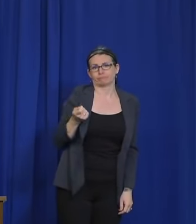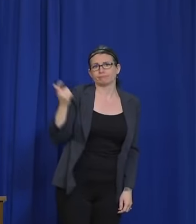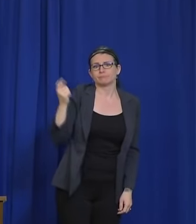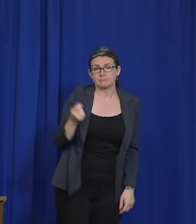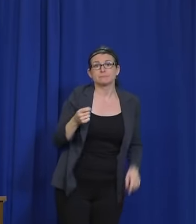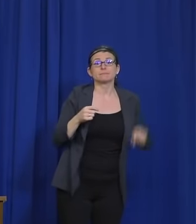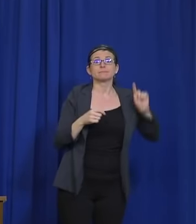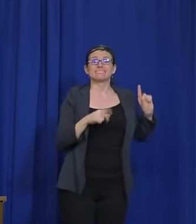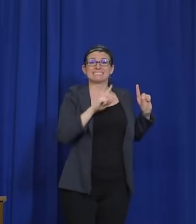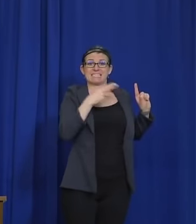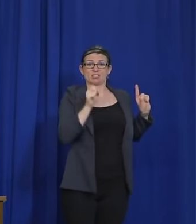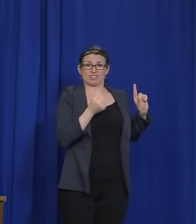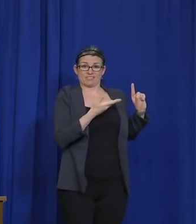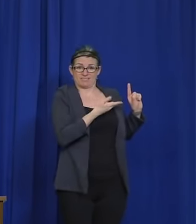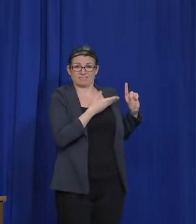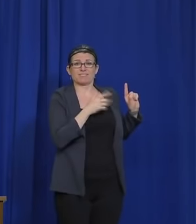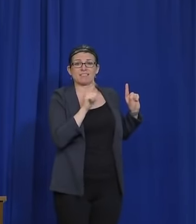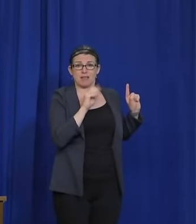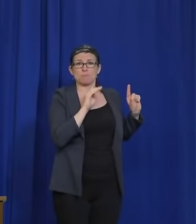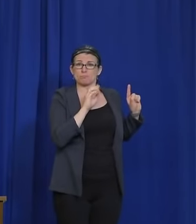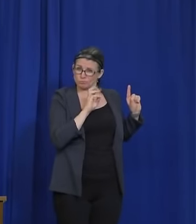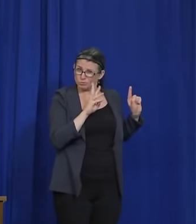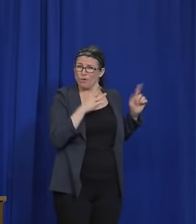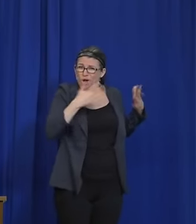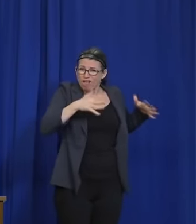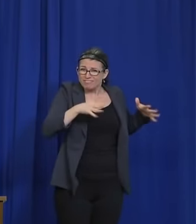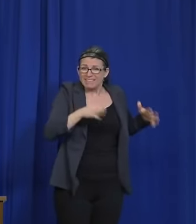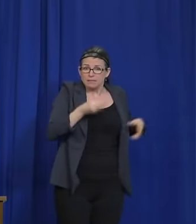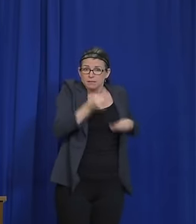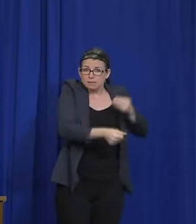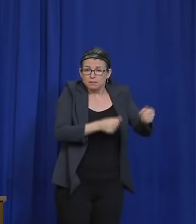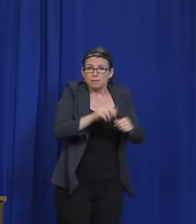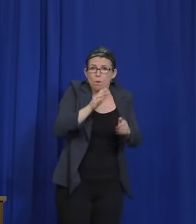since March 15th in unemployment benefits.